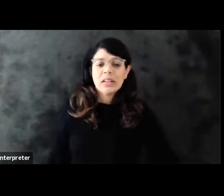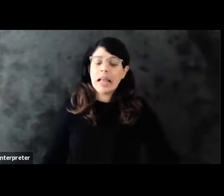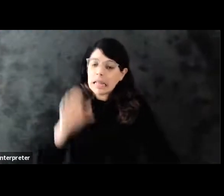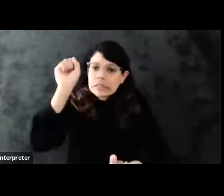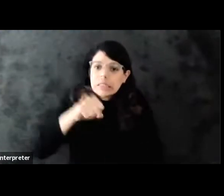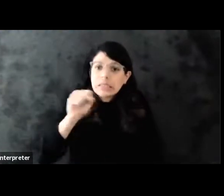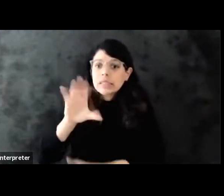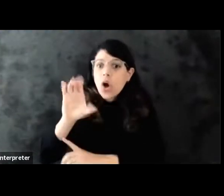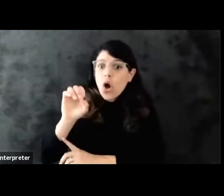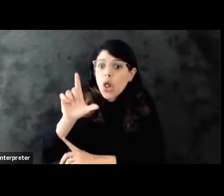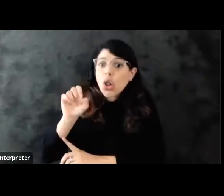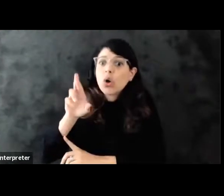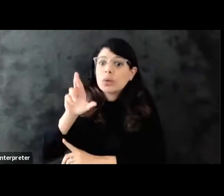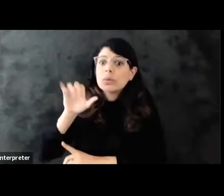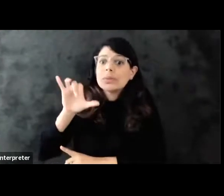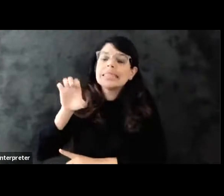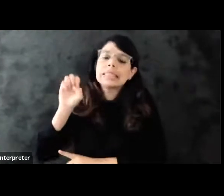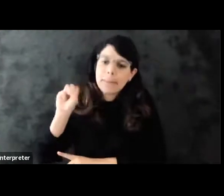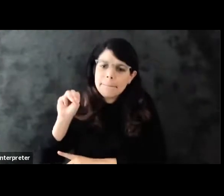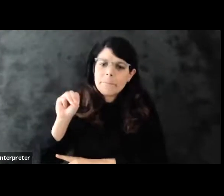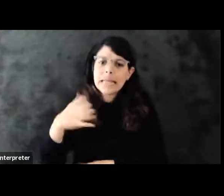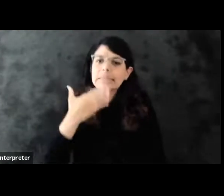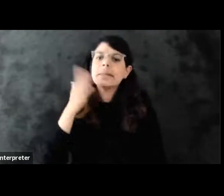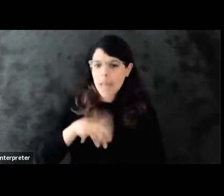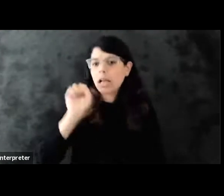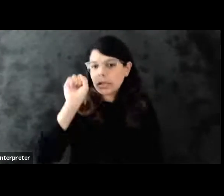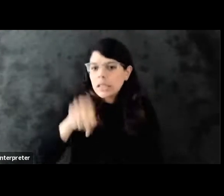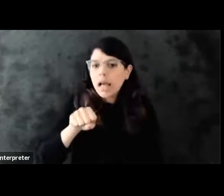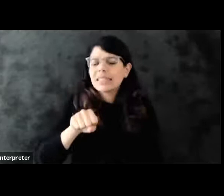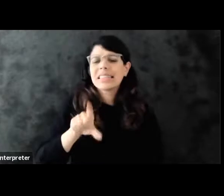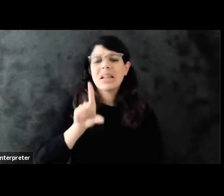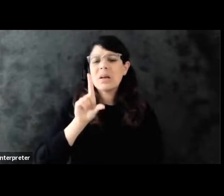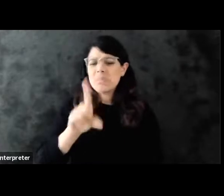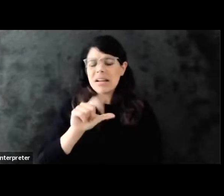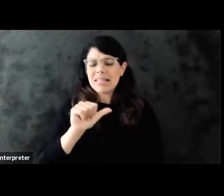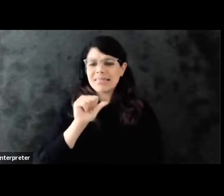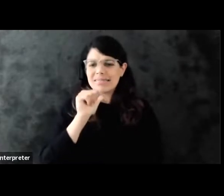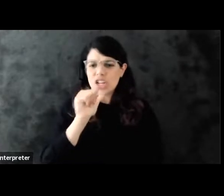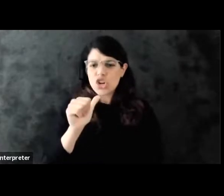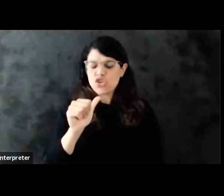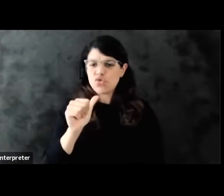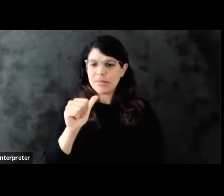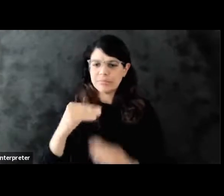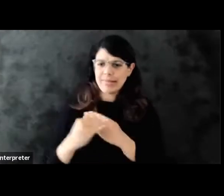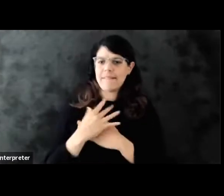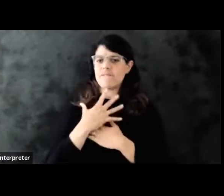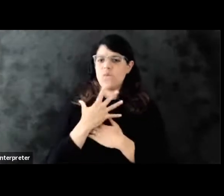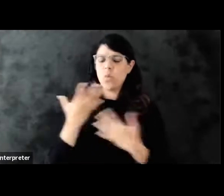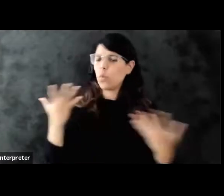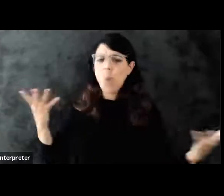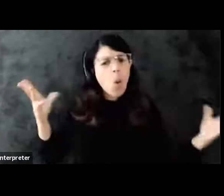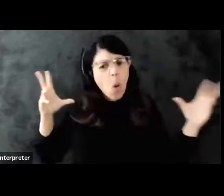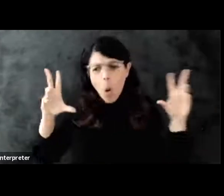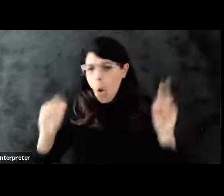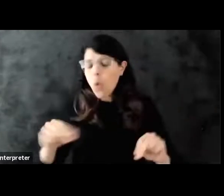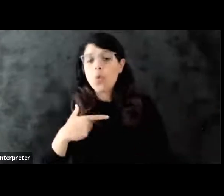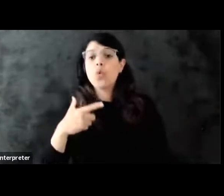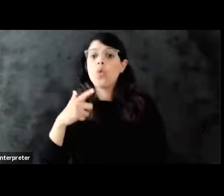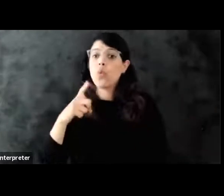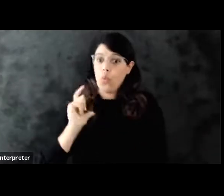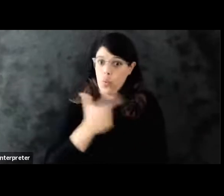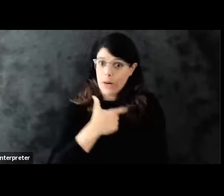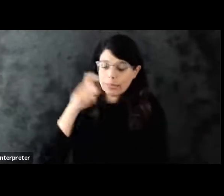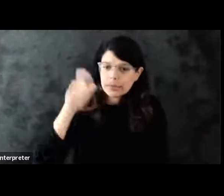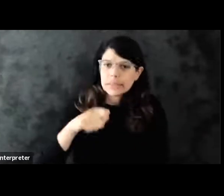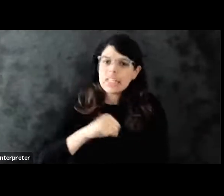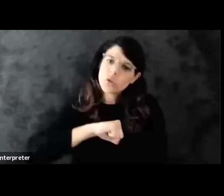us negatively, because instead of doing that, we got to act. We have to begin to take on that particular mentality in a nice way, in